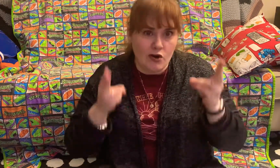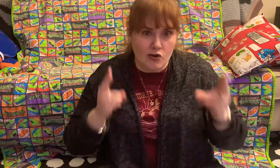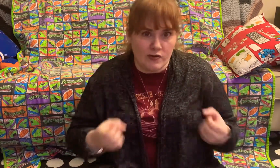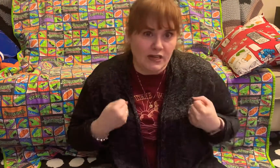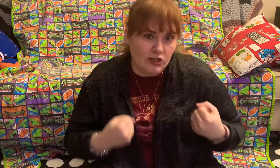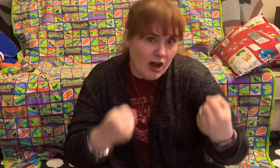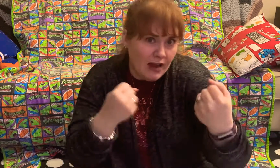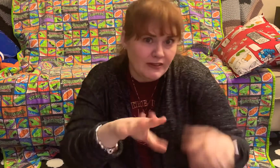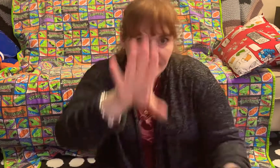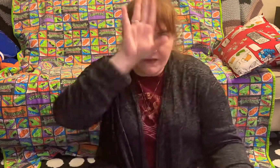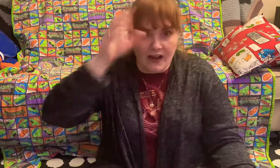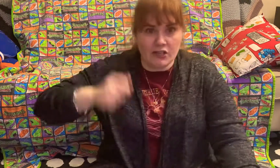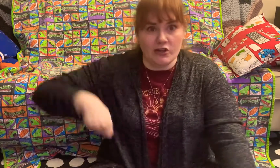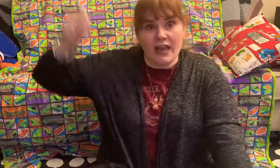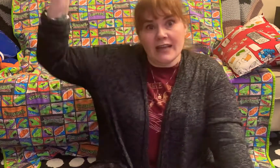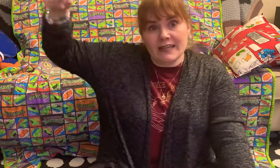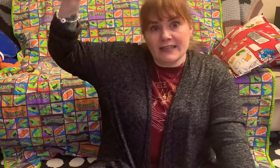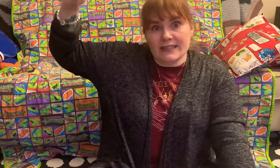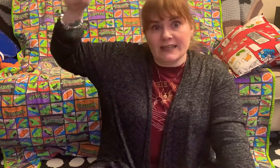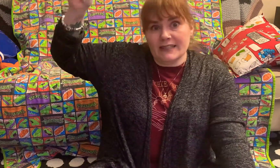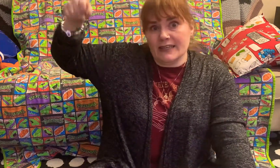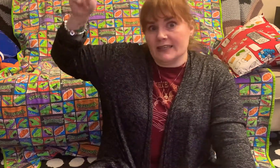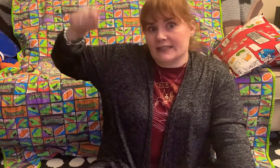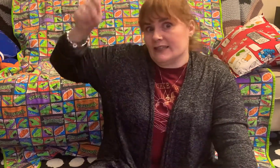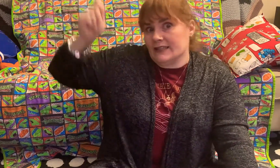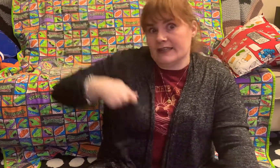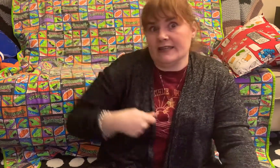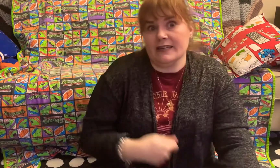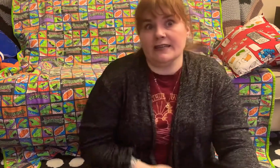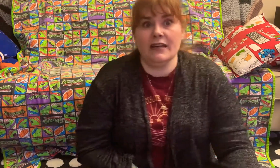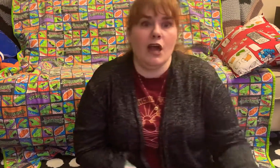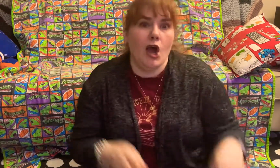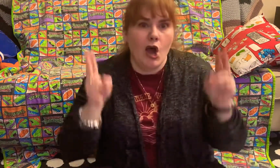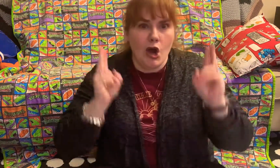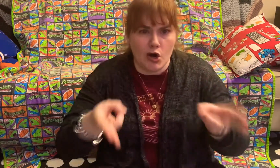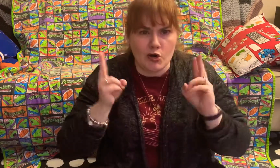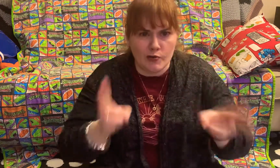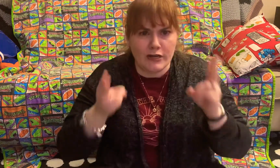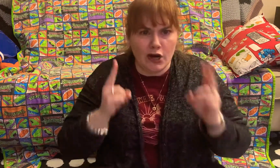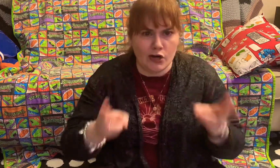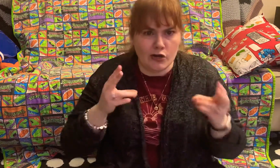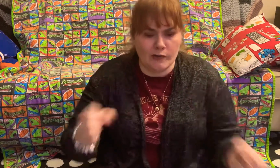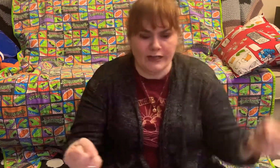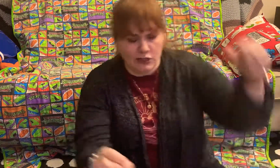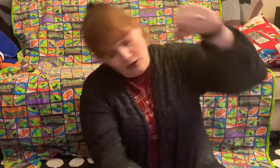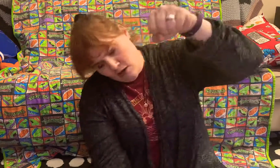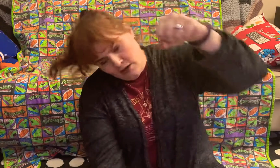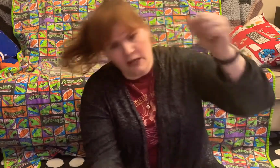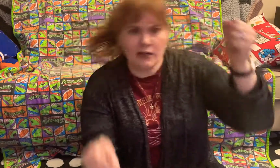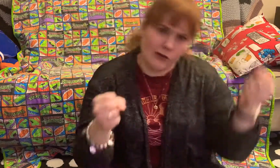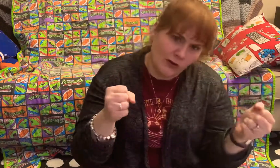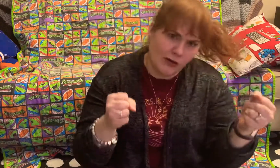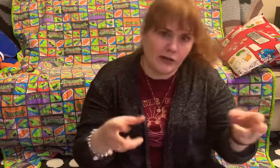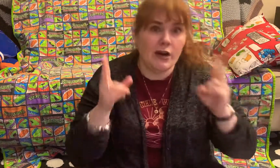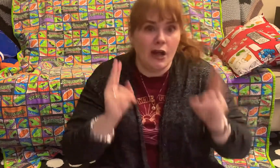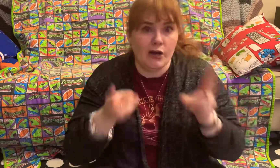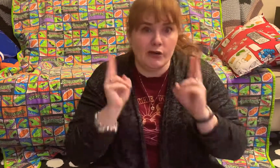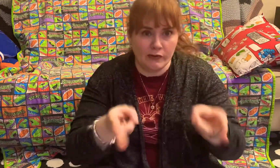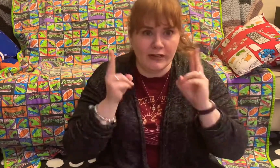hurry, drive the fire truck. Ding, ding, ding, ding, ding. Hurry, hurry, turn the corner. Hurry,